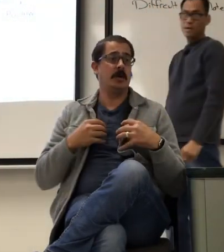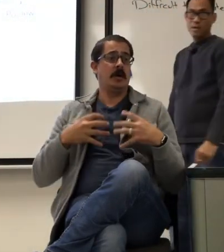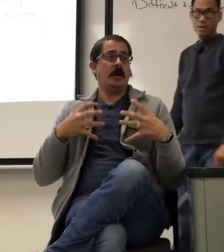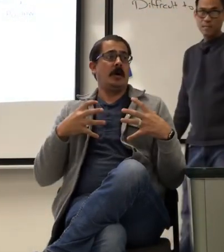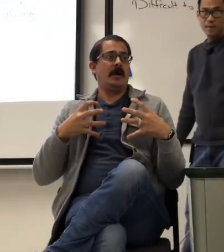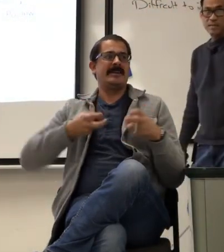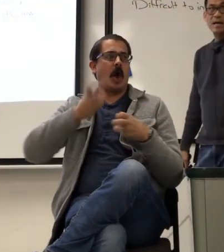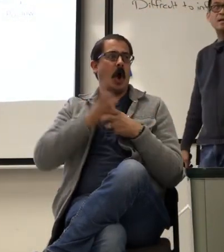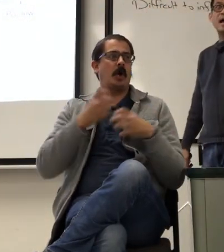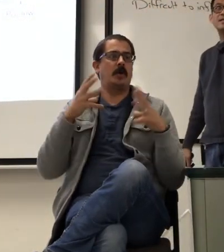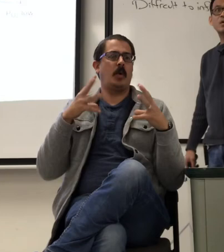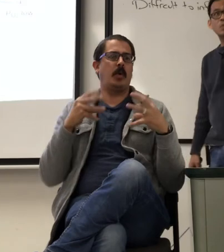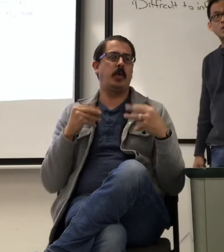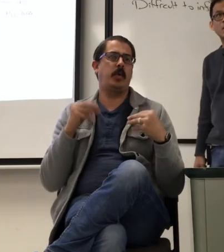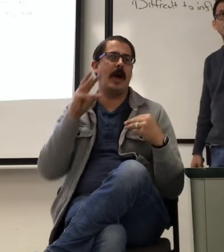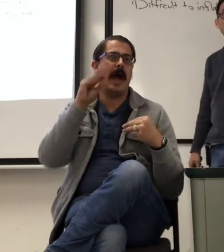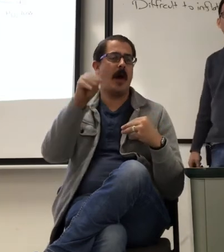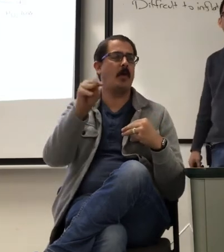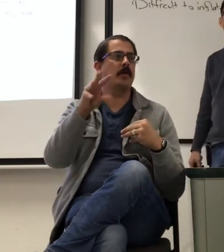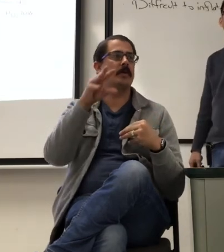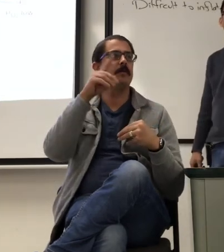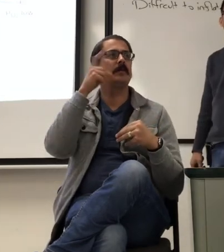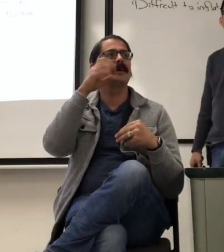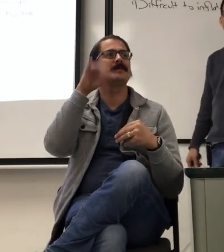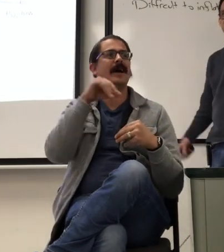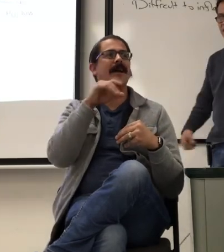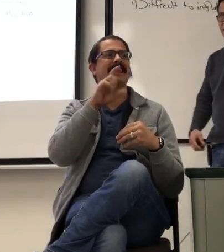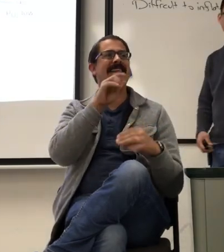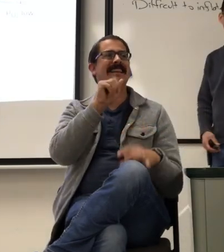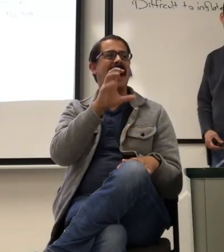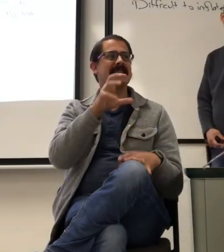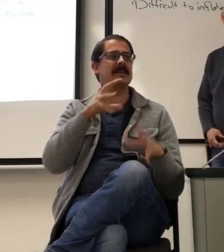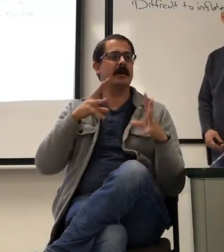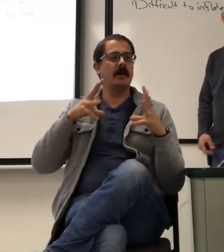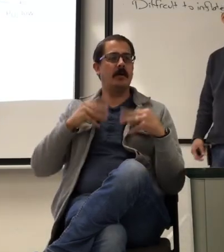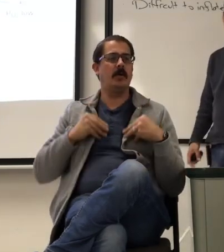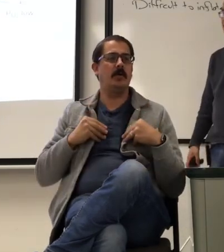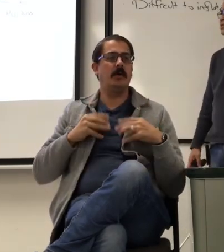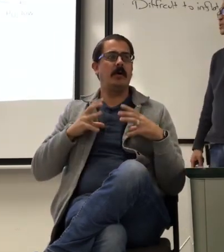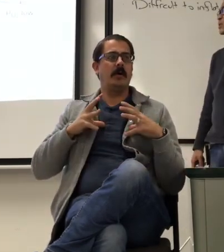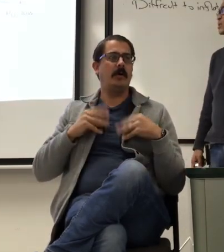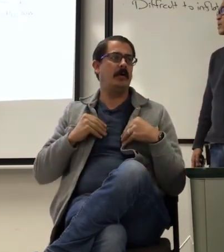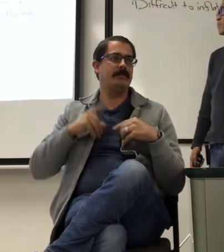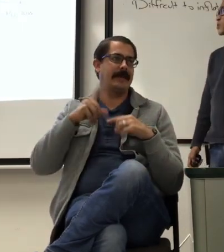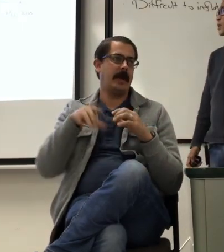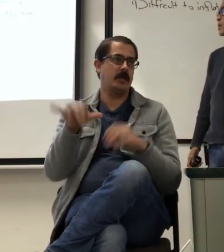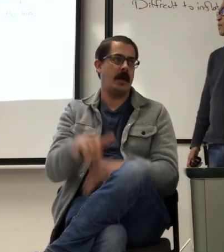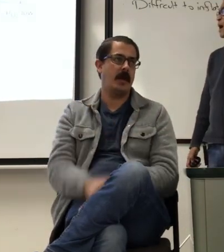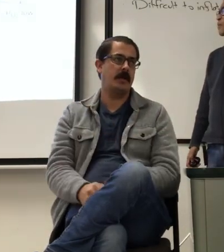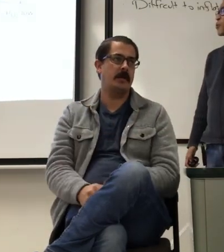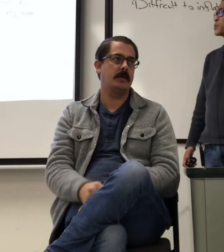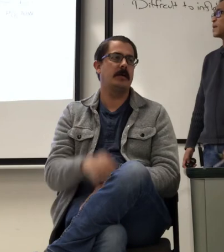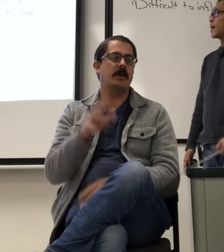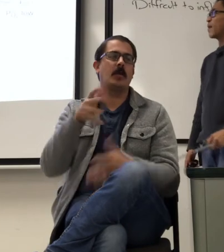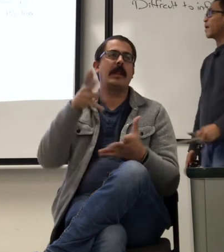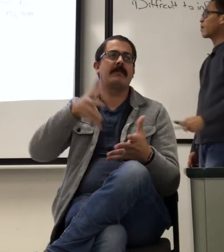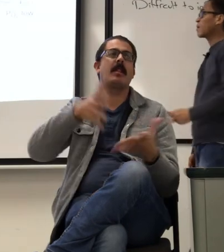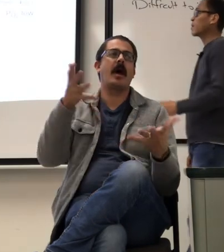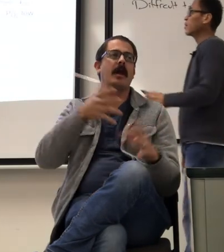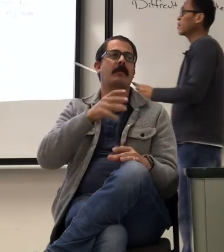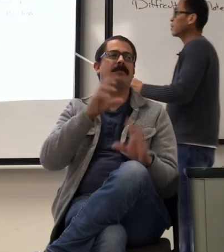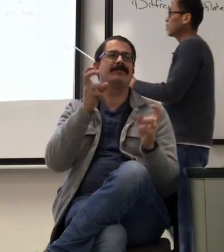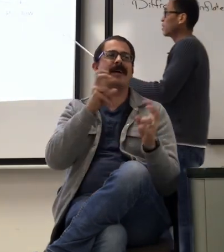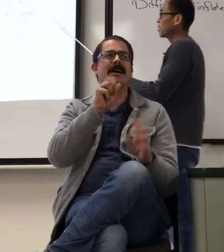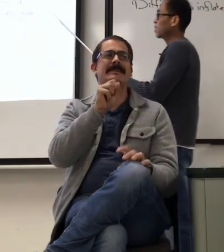empty, because that elastic recoil is compromised. You just can't push the air out of your lungs. So you leave a lot more stale air,